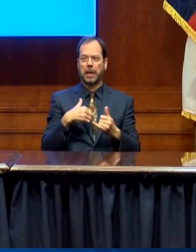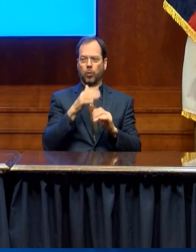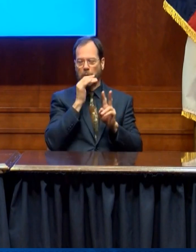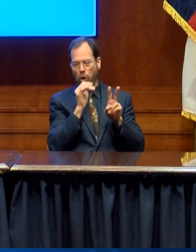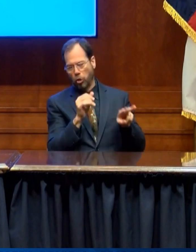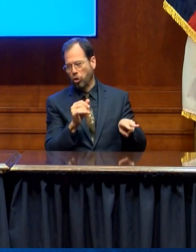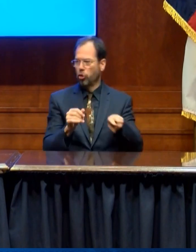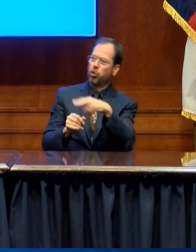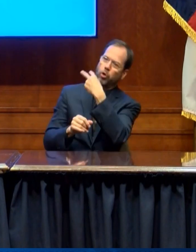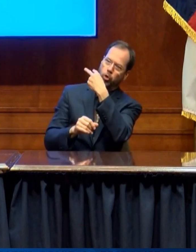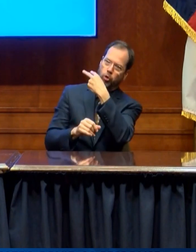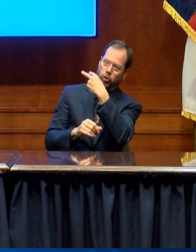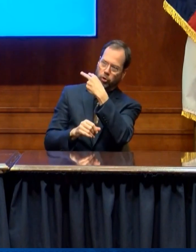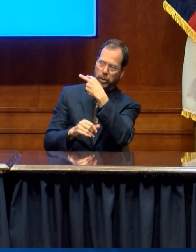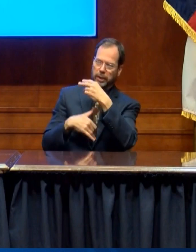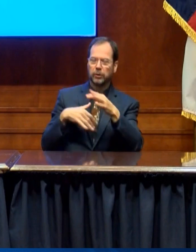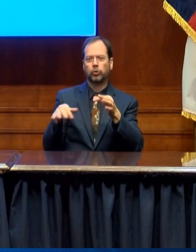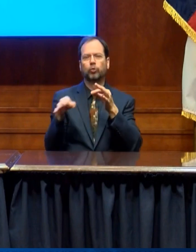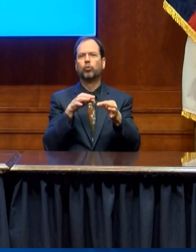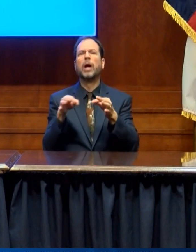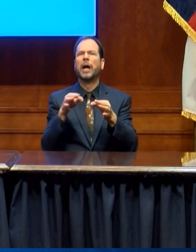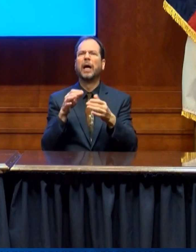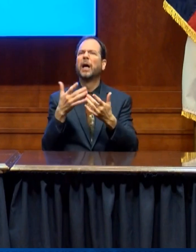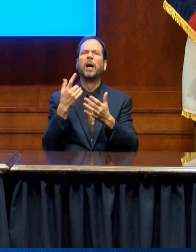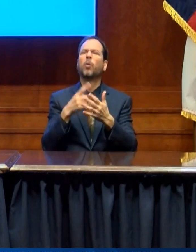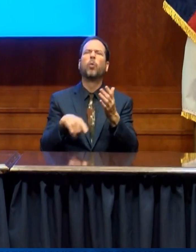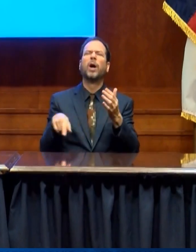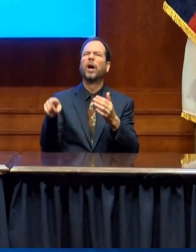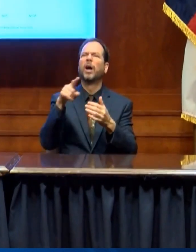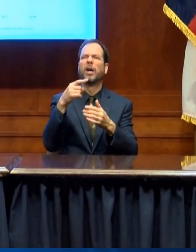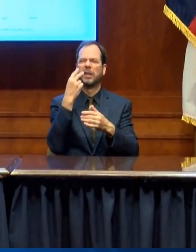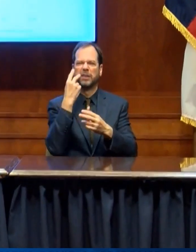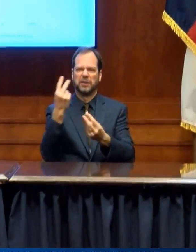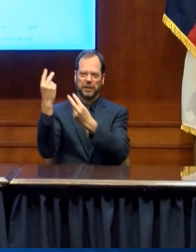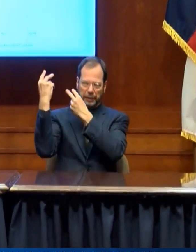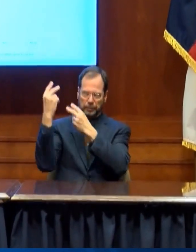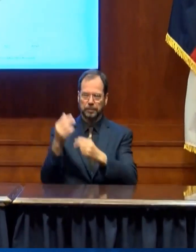and face this screen and describe to you a little bit of what we're seeing.